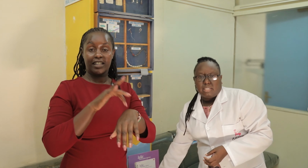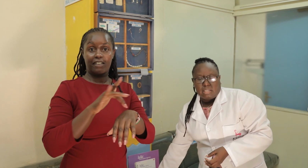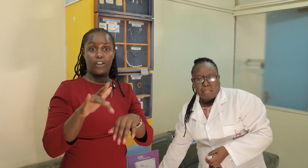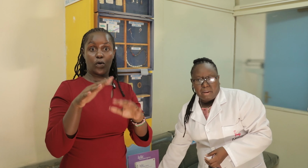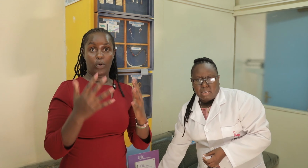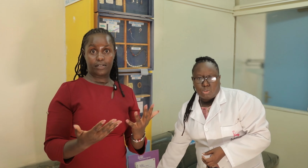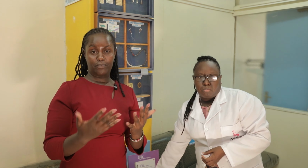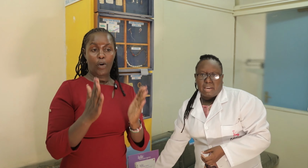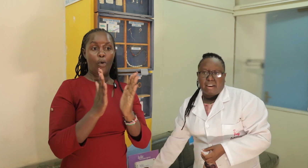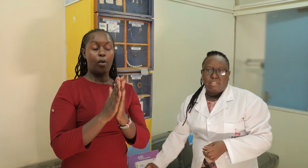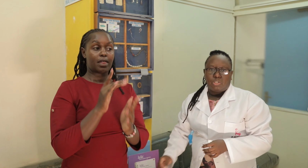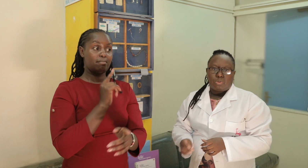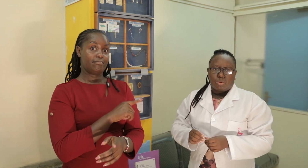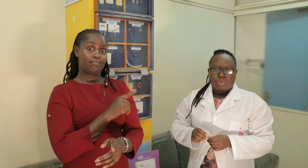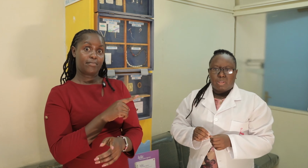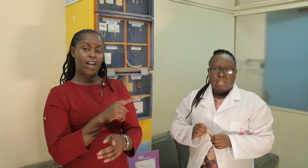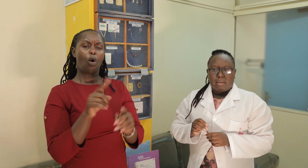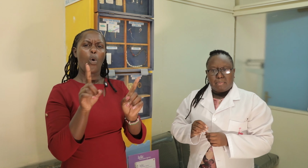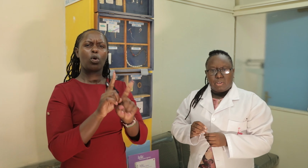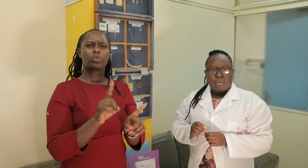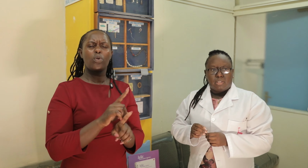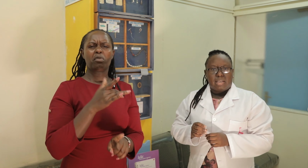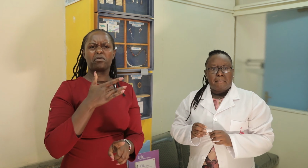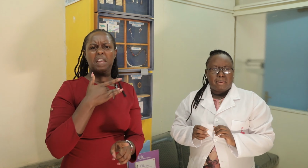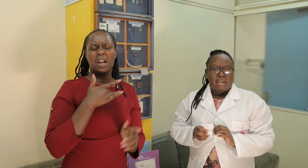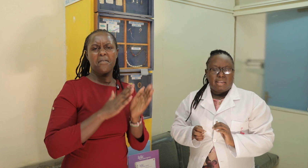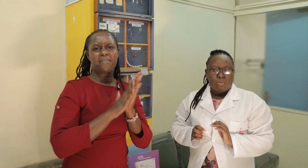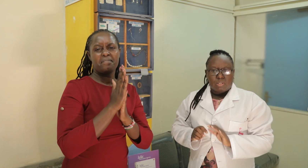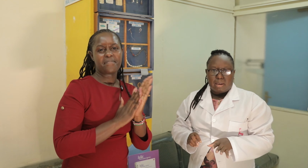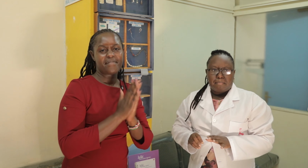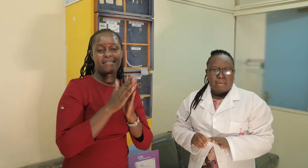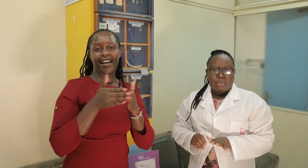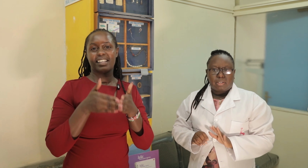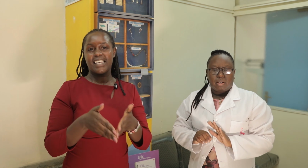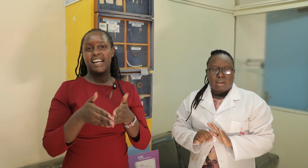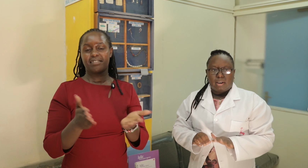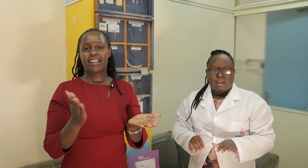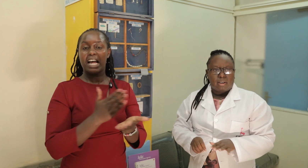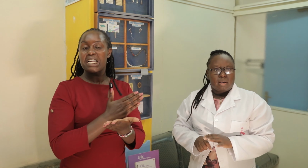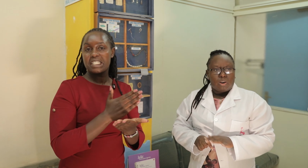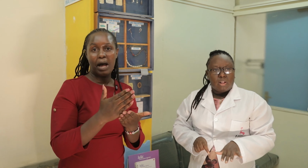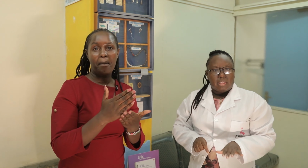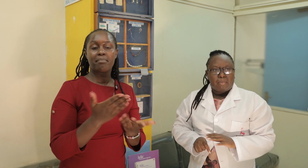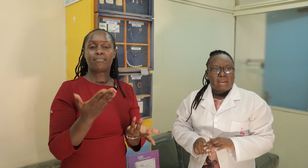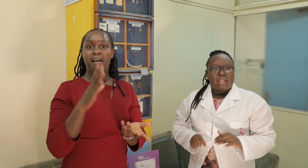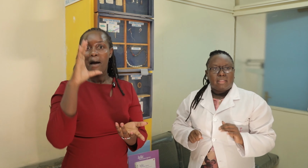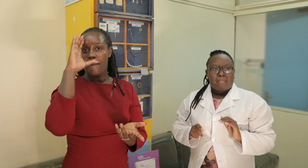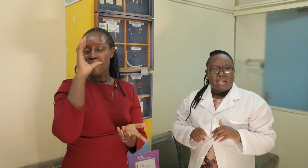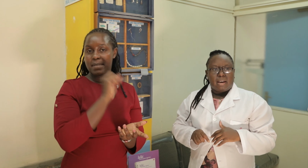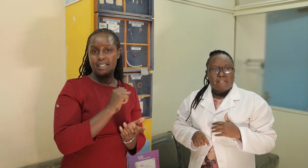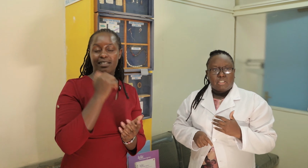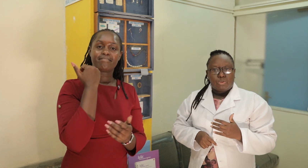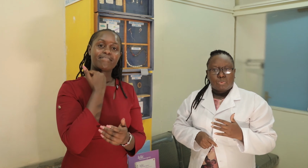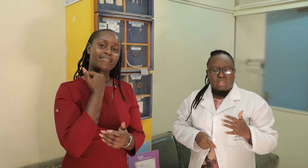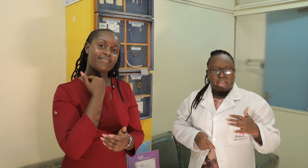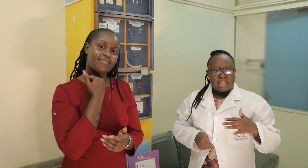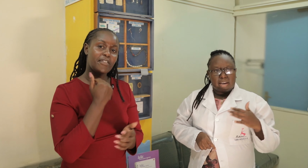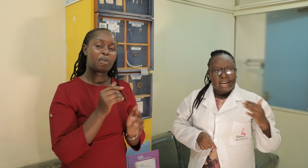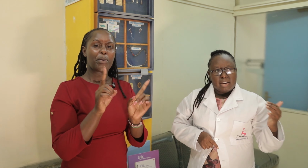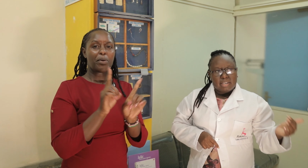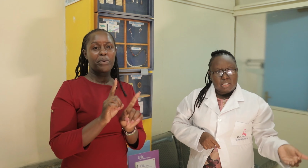With this implant, you may have issues also with libido. Some may lose their period all the way. They may have issues